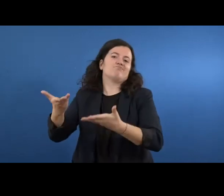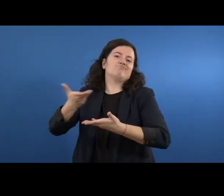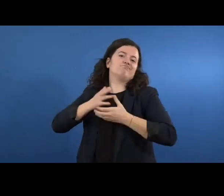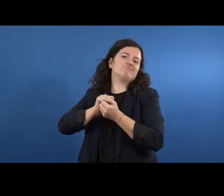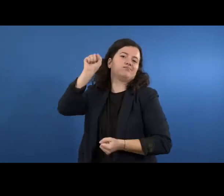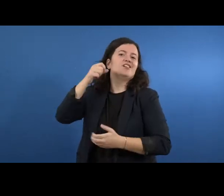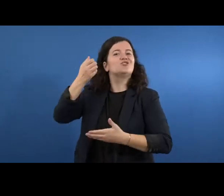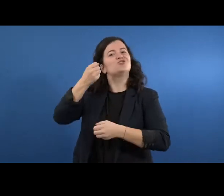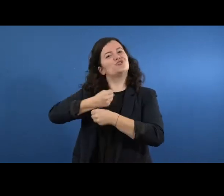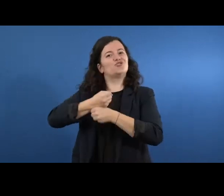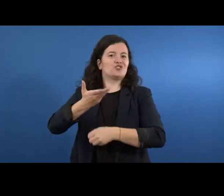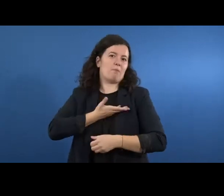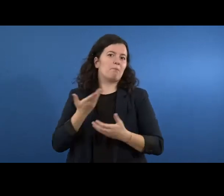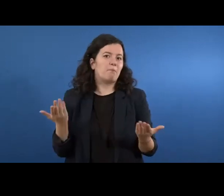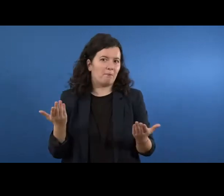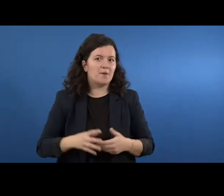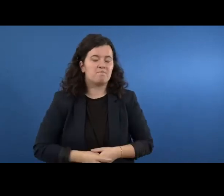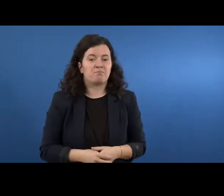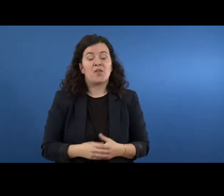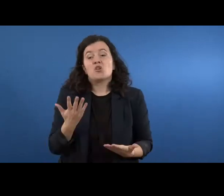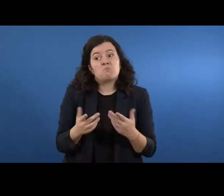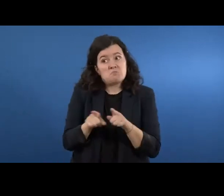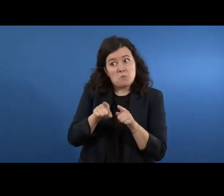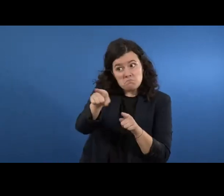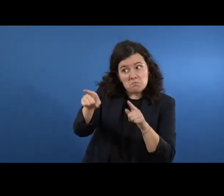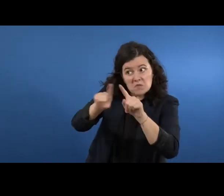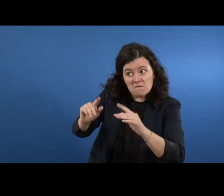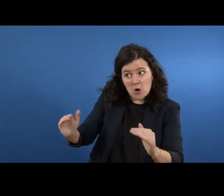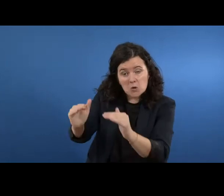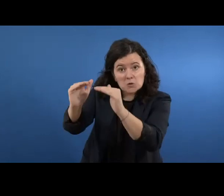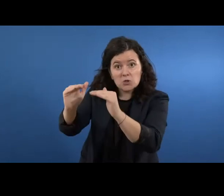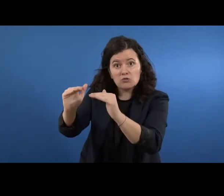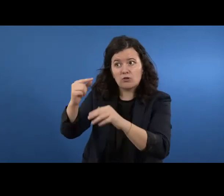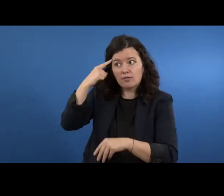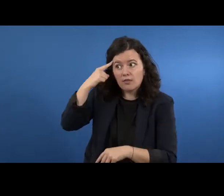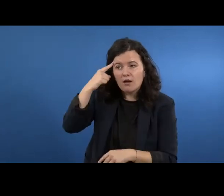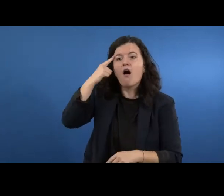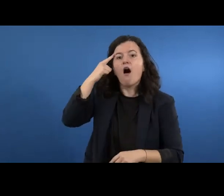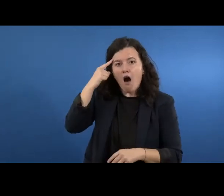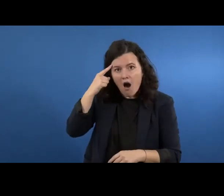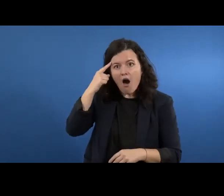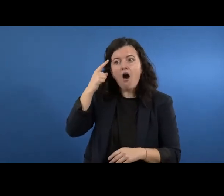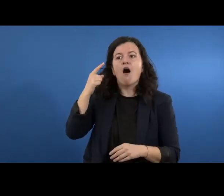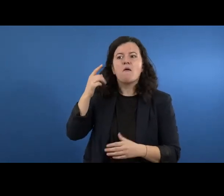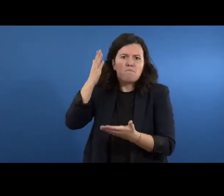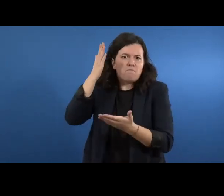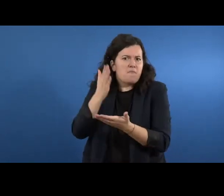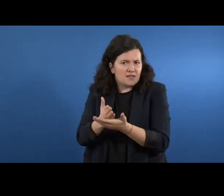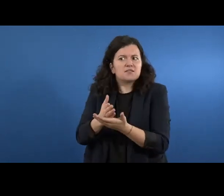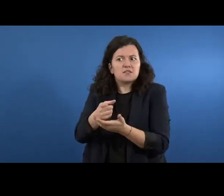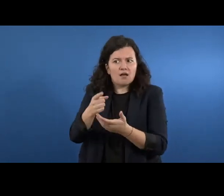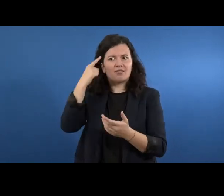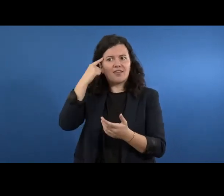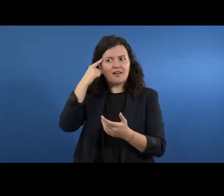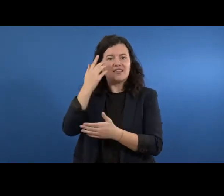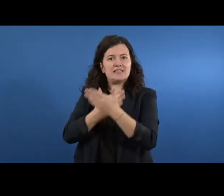it can be a starting point for some organizations that to also mainstream or include disability inclusion themes within their